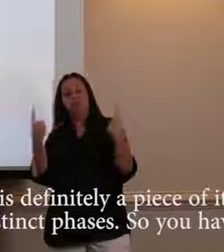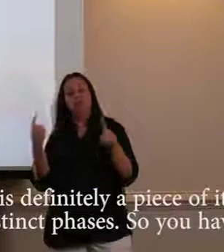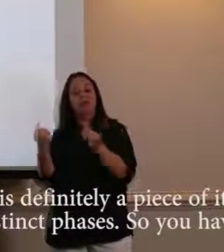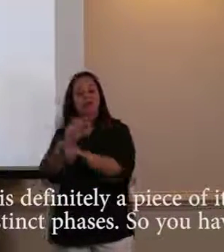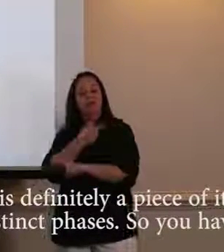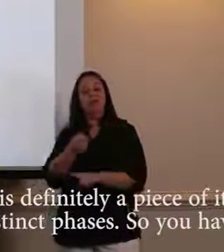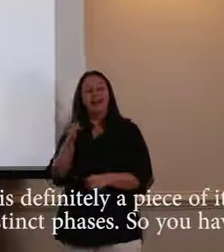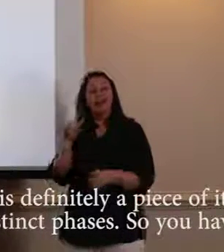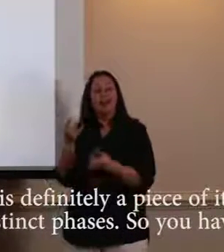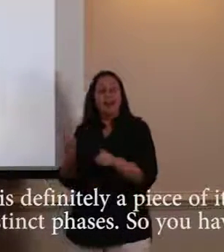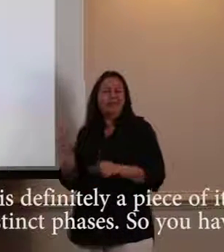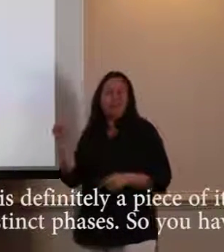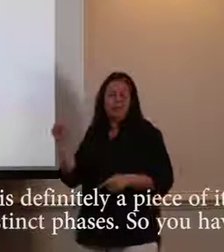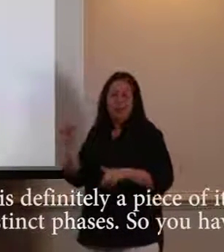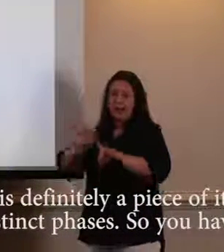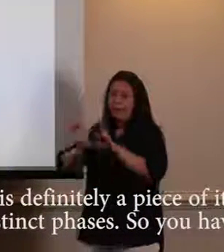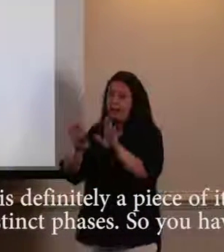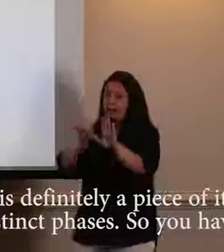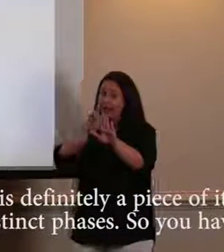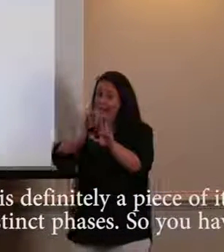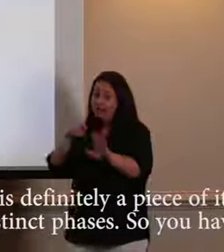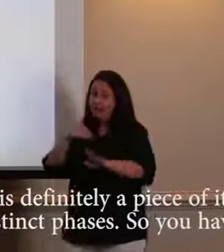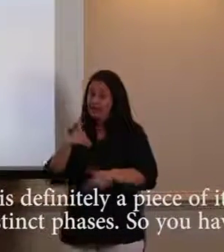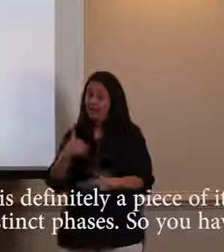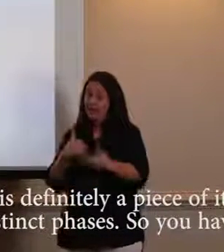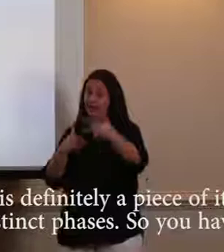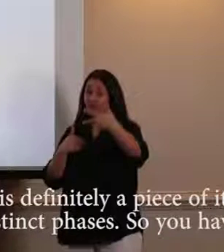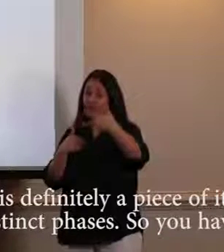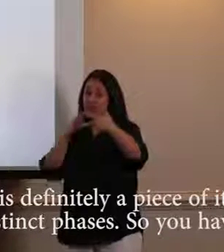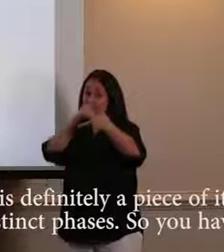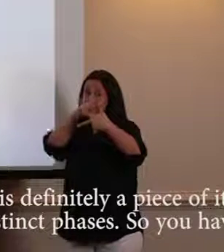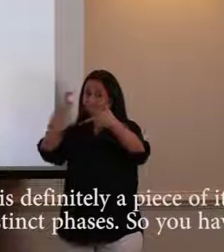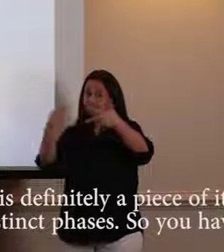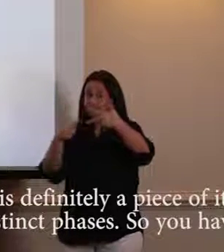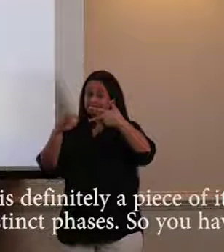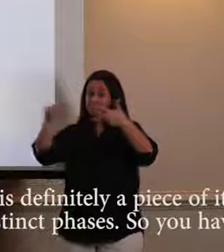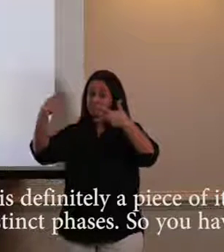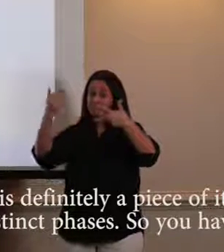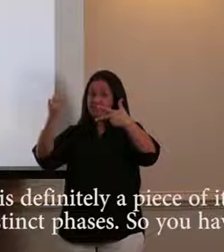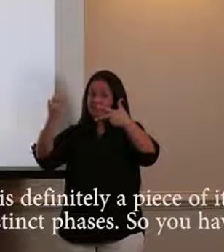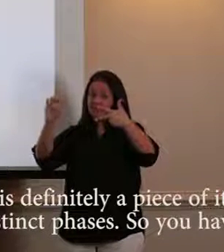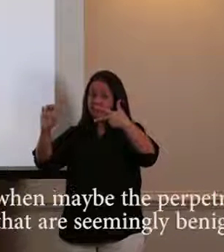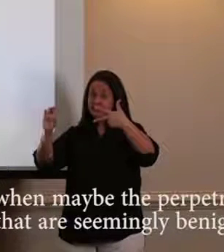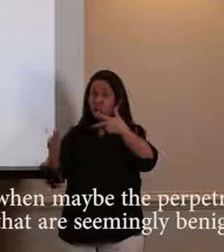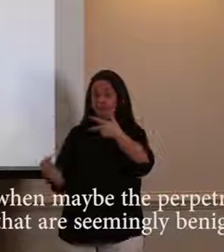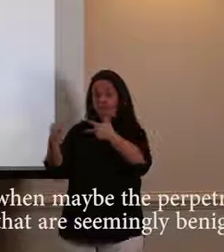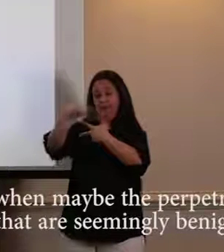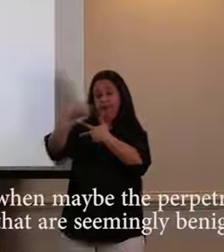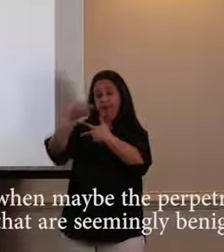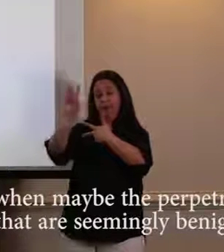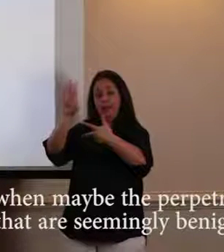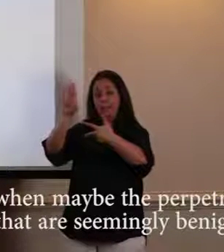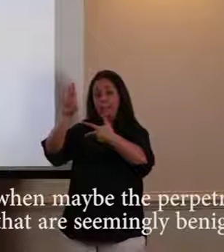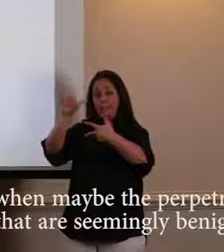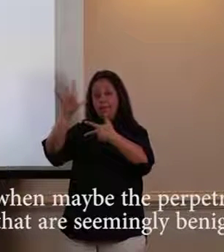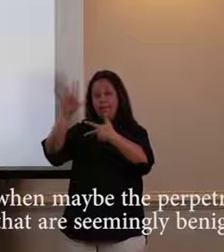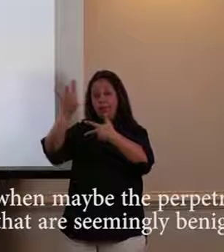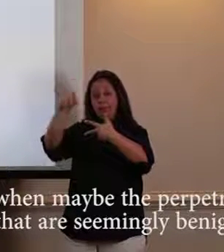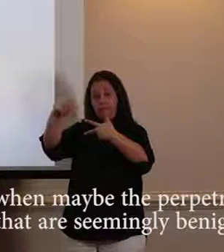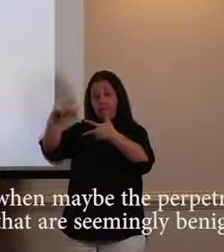it, but it's actually in three pretty distinct phases. So you have your build-up phase, which is when